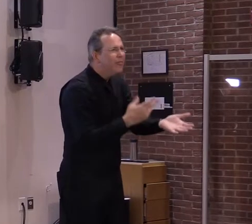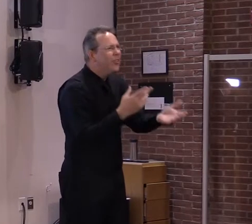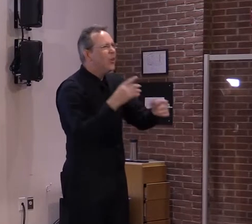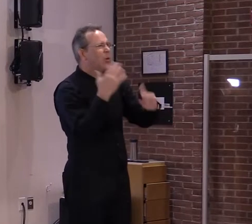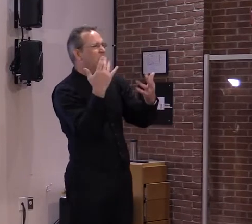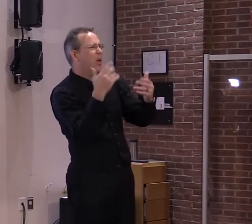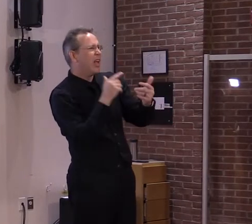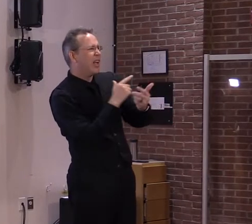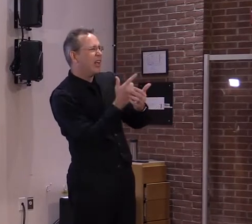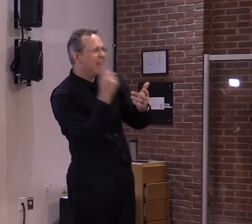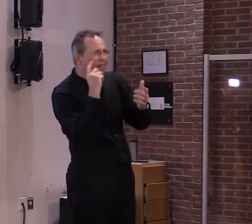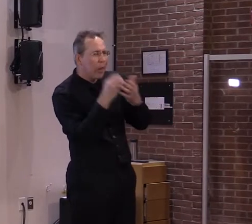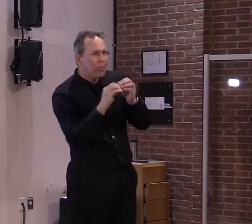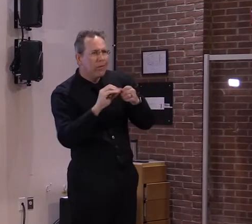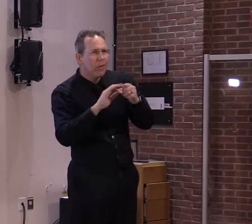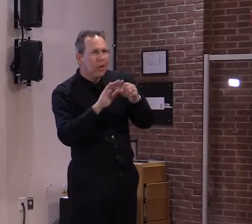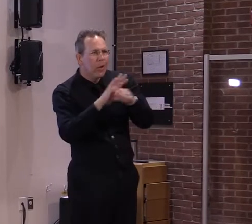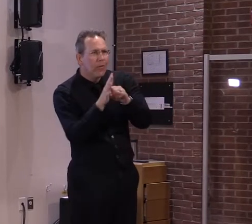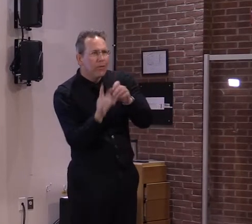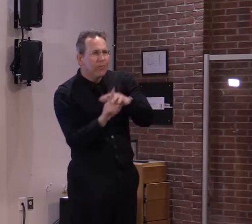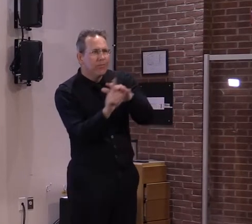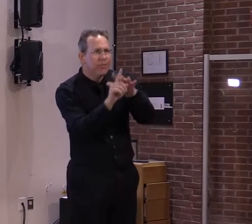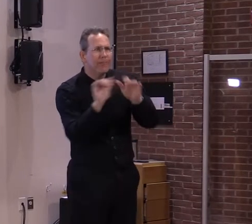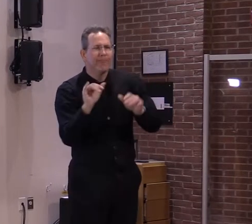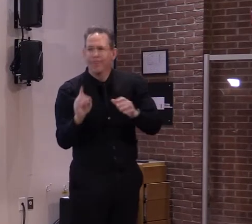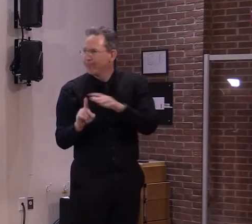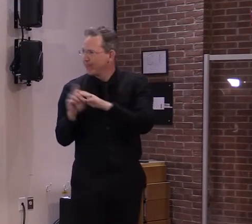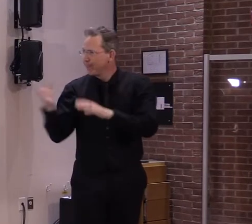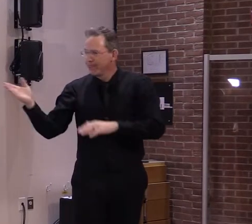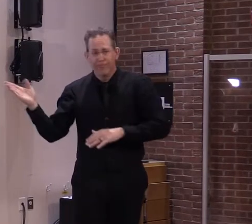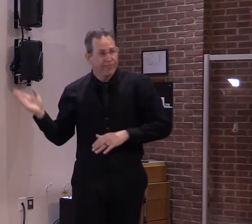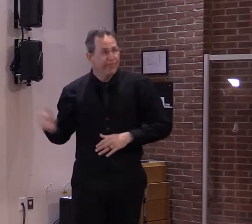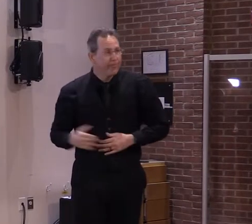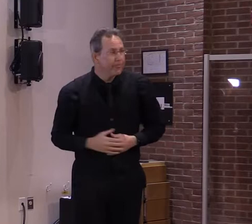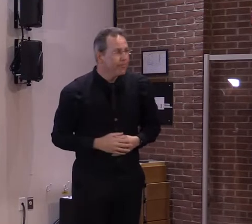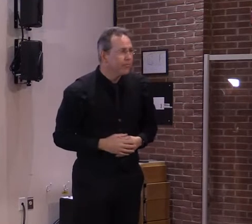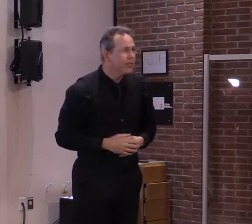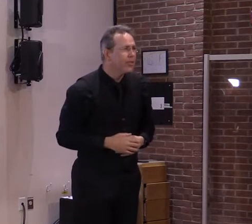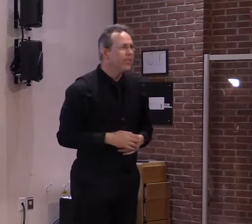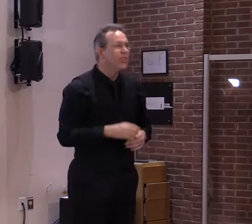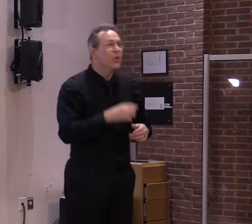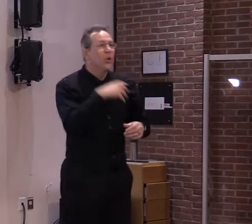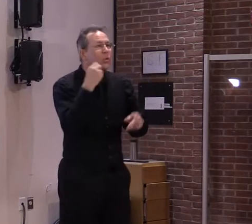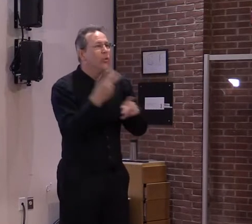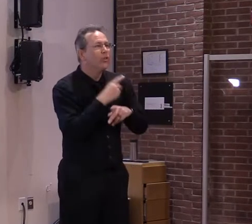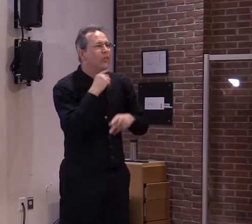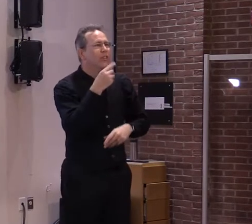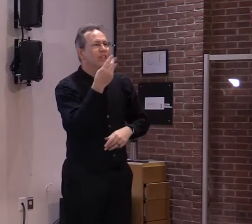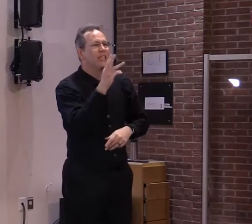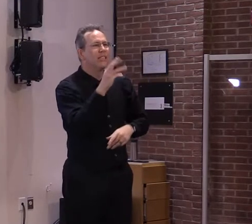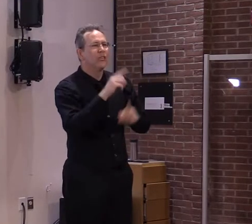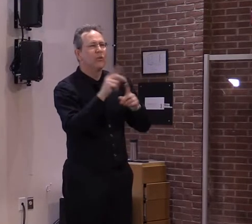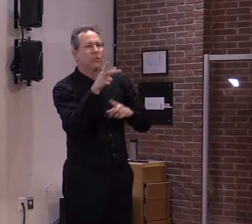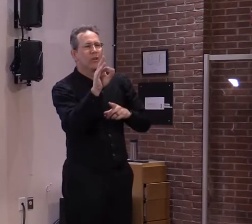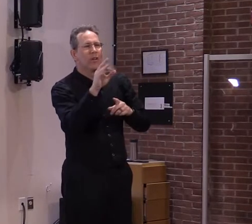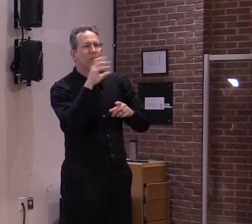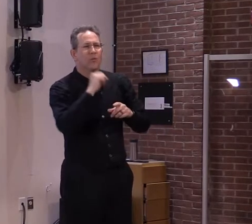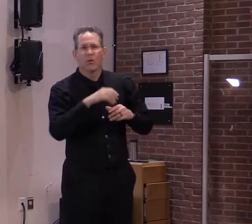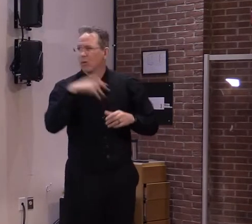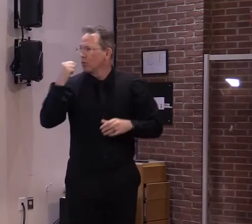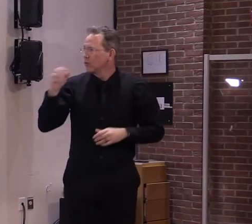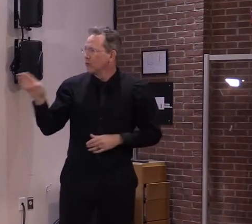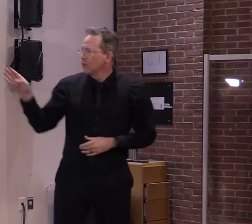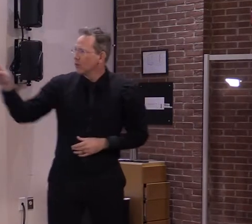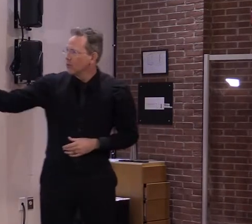with cases being higher and increasing the most in the 16 to 29 year age group. Based